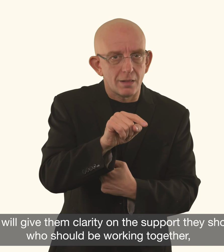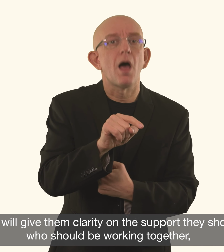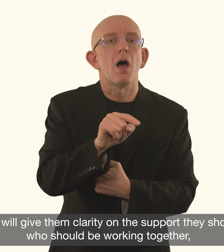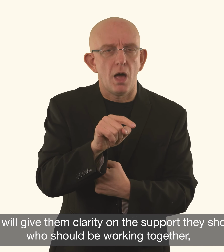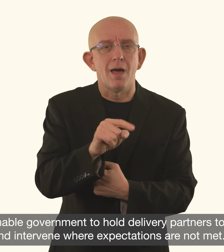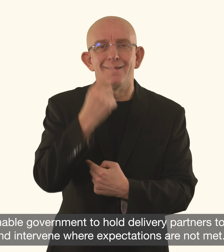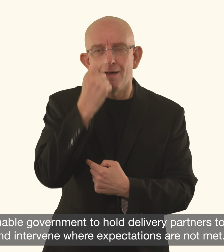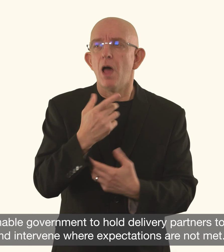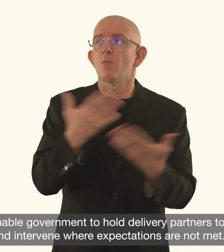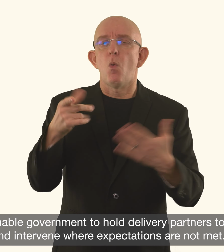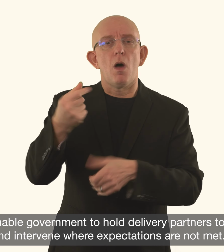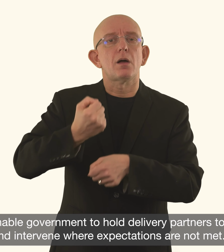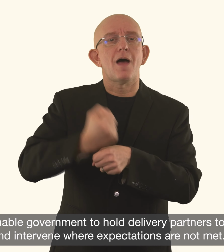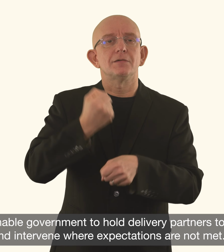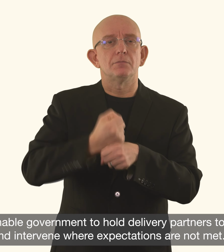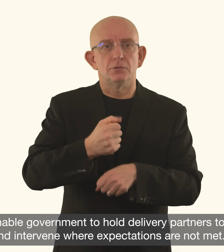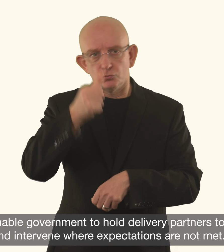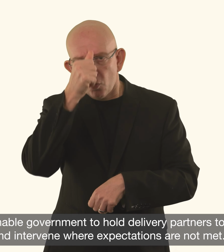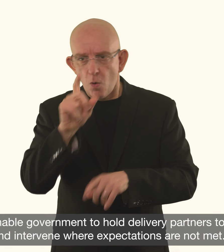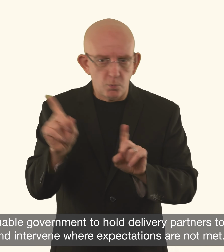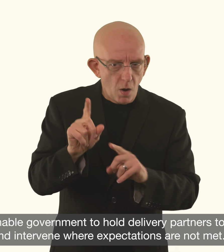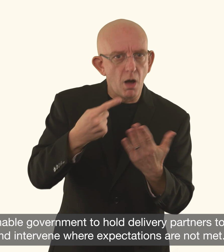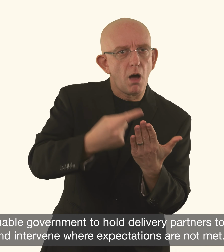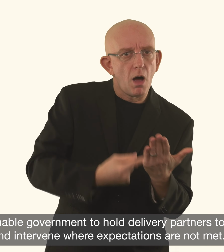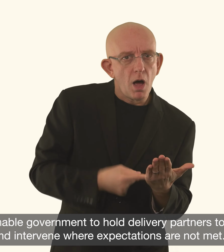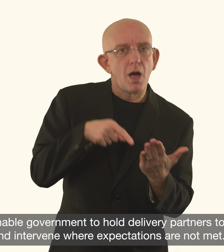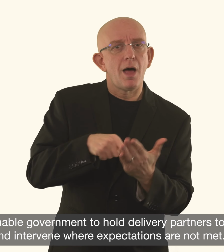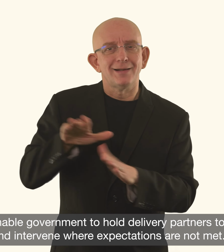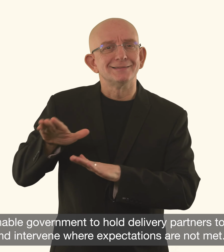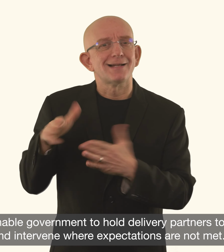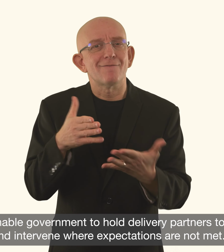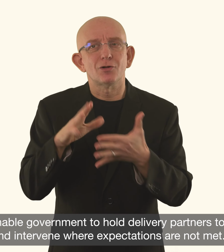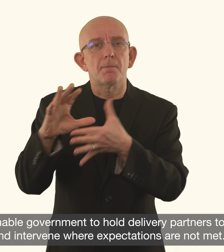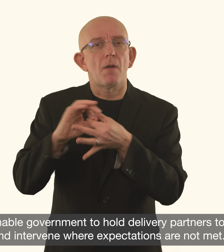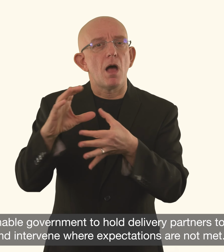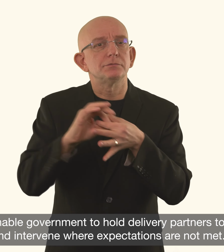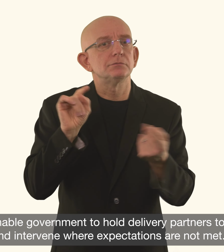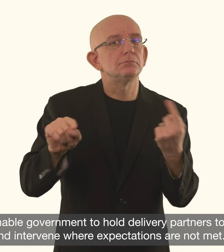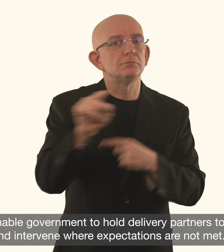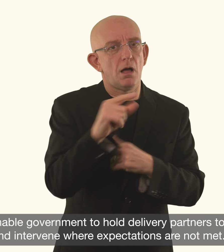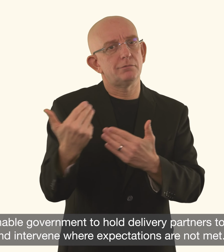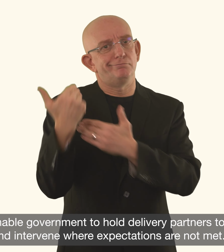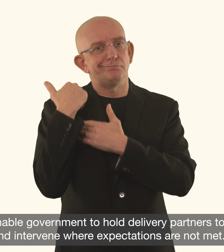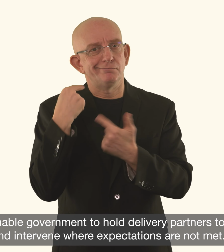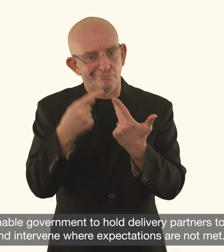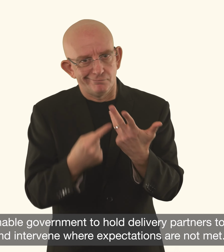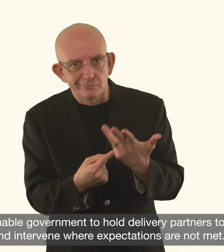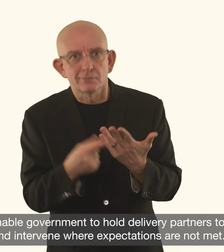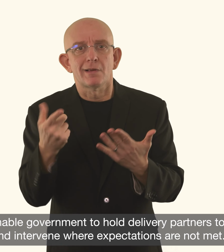together. And will enable government to hold delivery partners to account and intervene where expectations are not